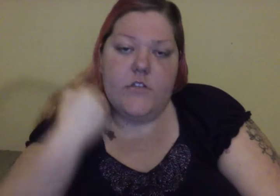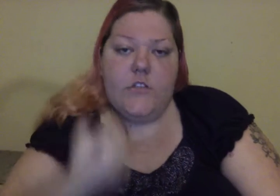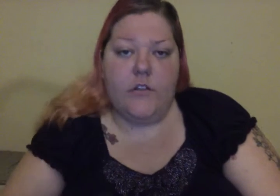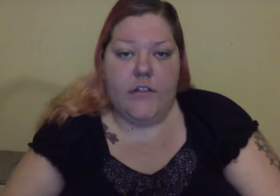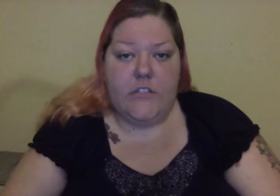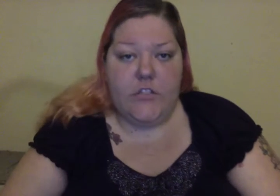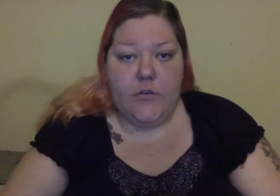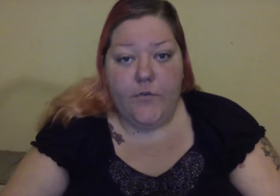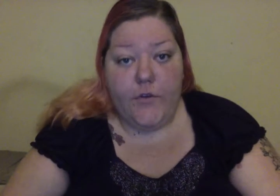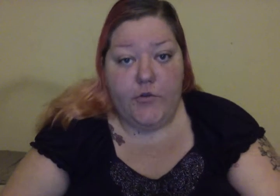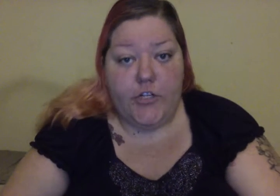So let's do future.